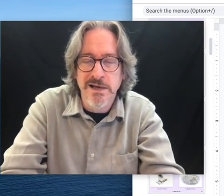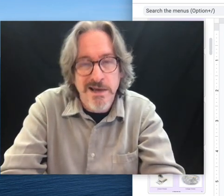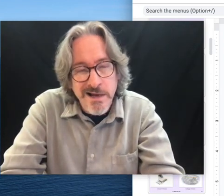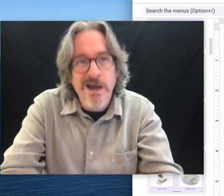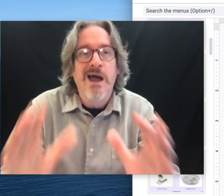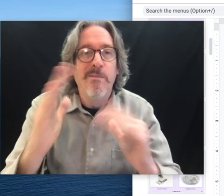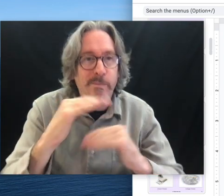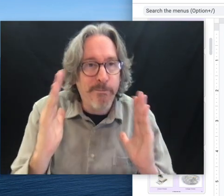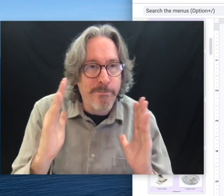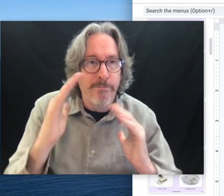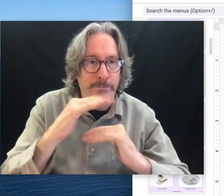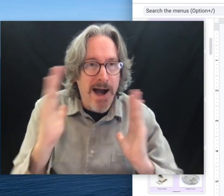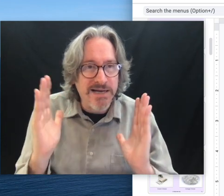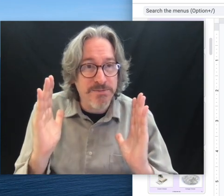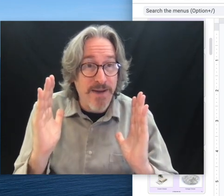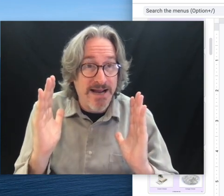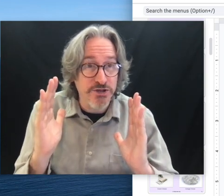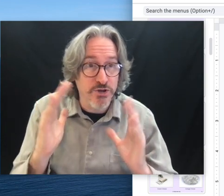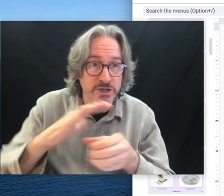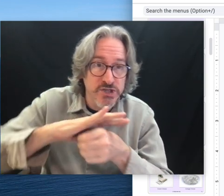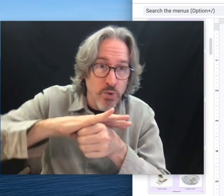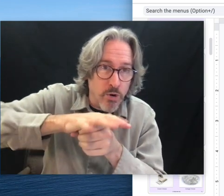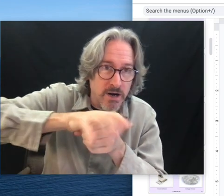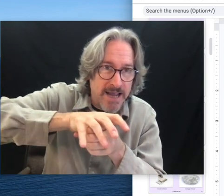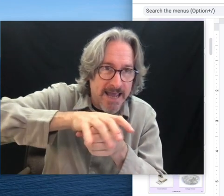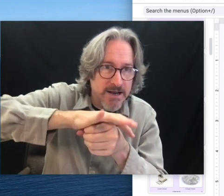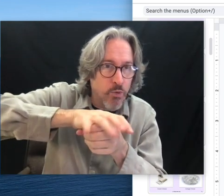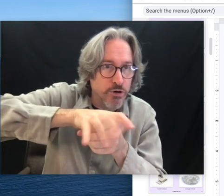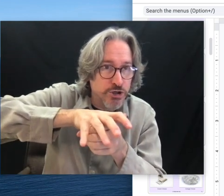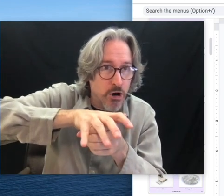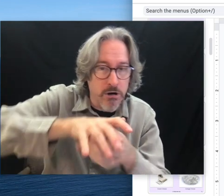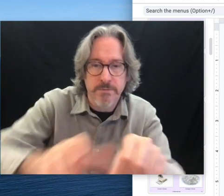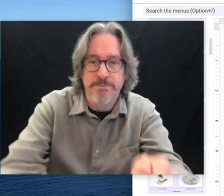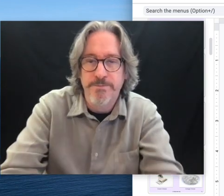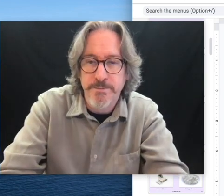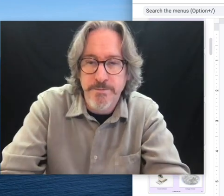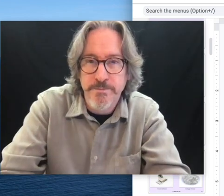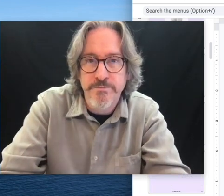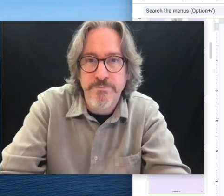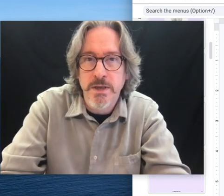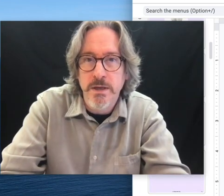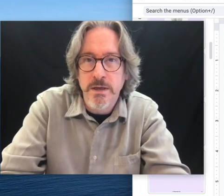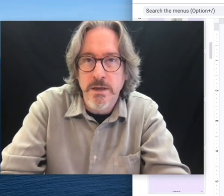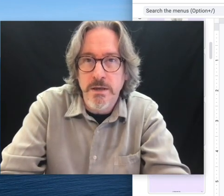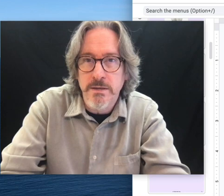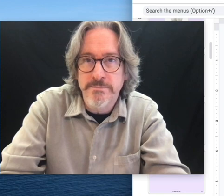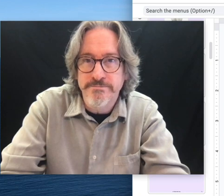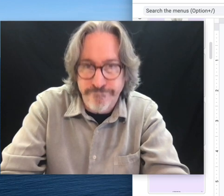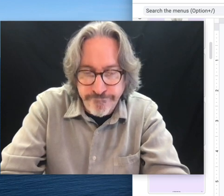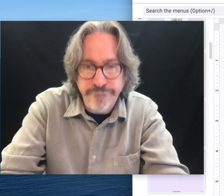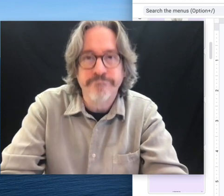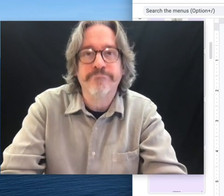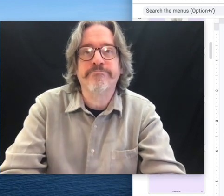things. Boxed packaged goods, or can or jar.